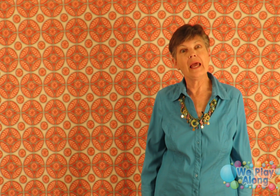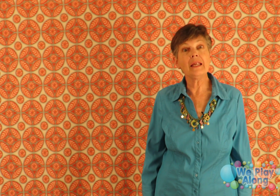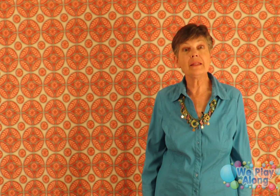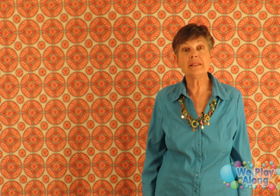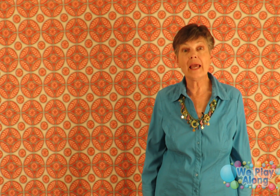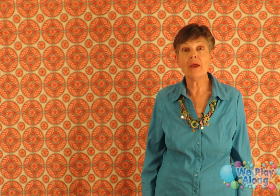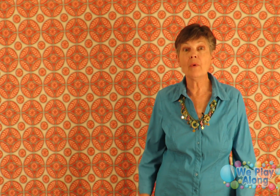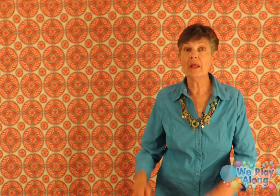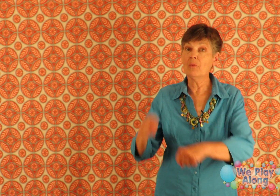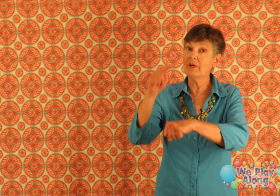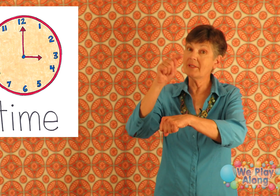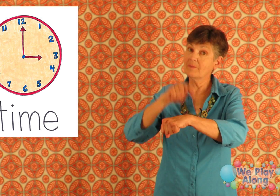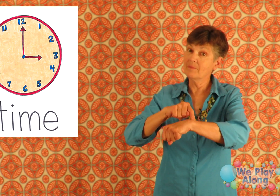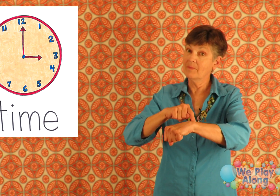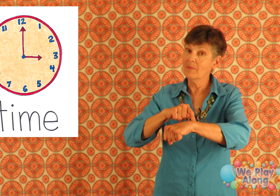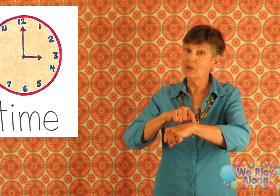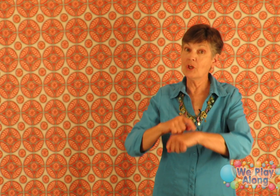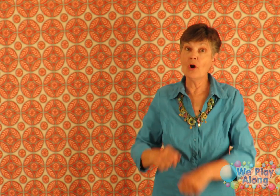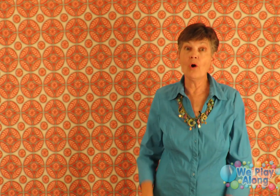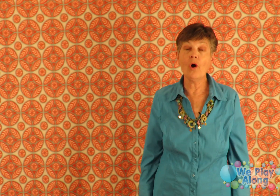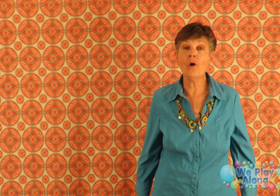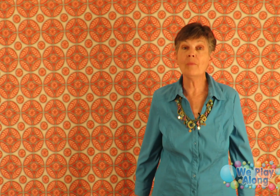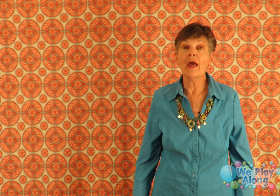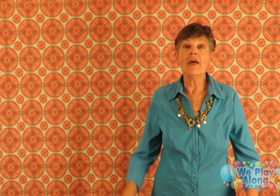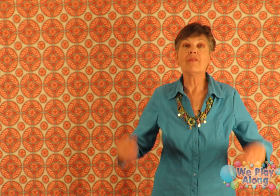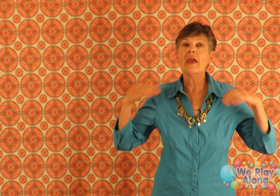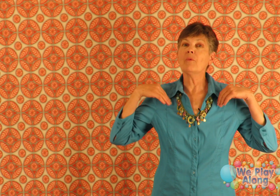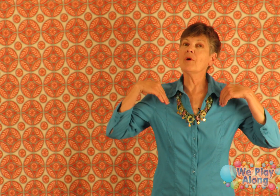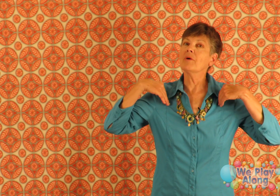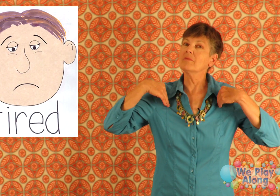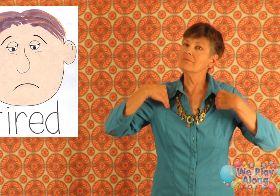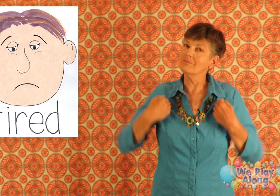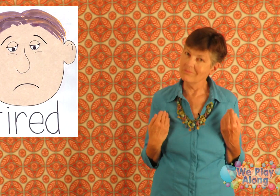end of the day, when it was to go home, they were